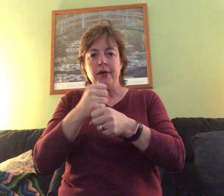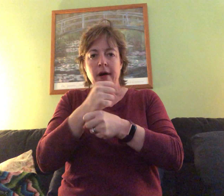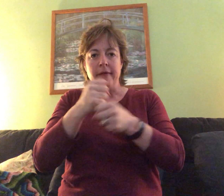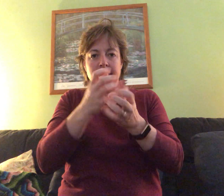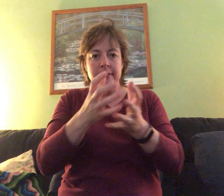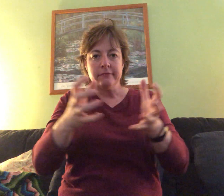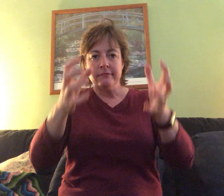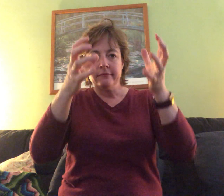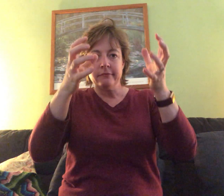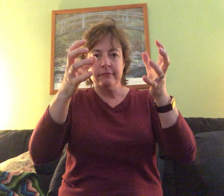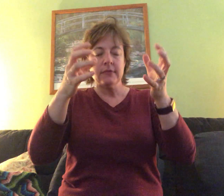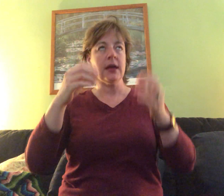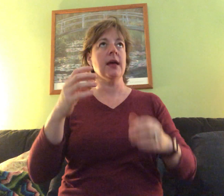times.